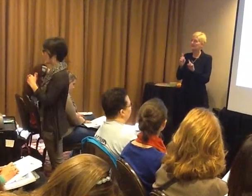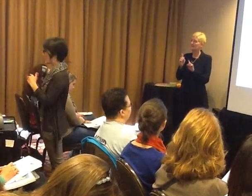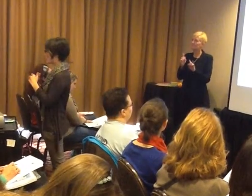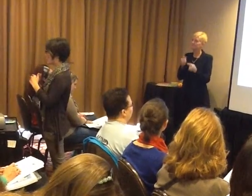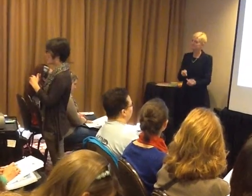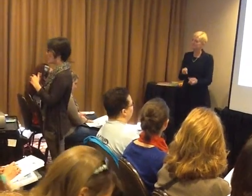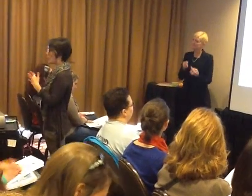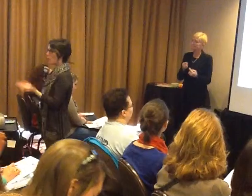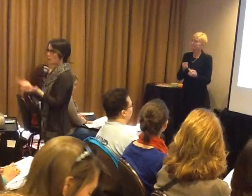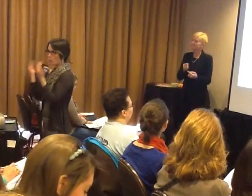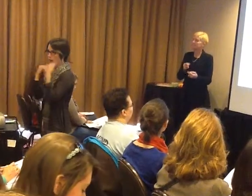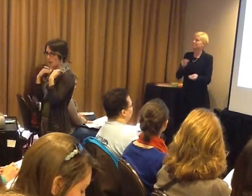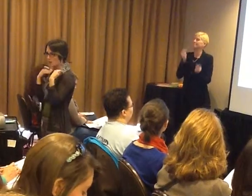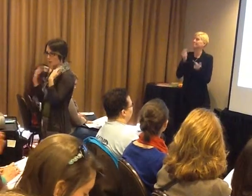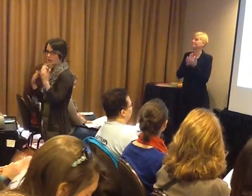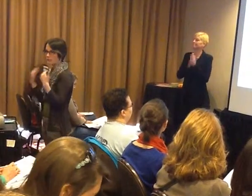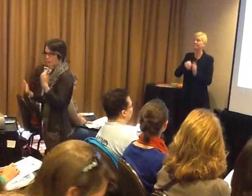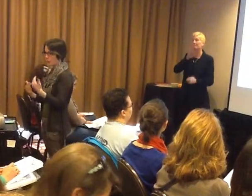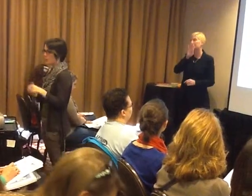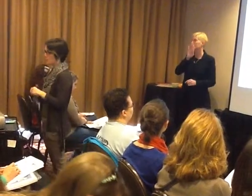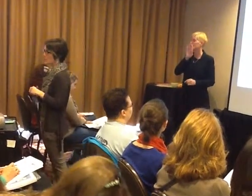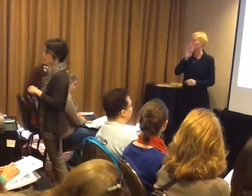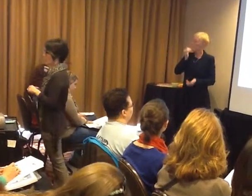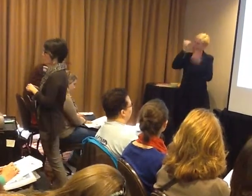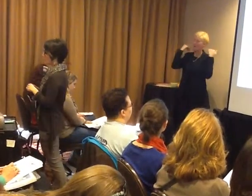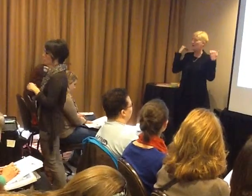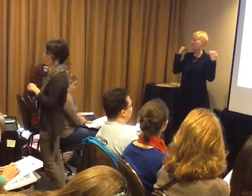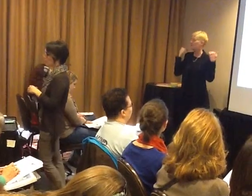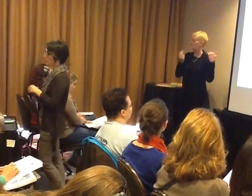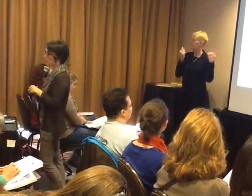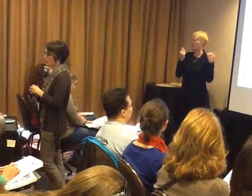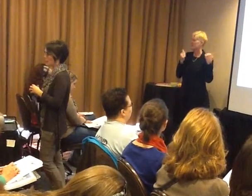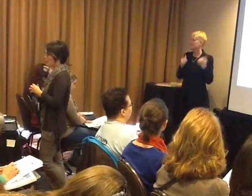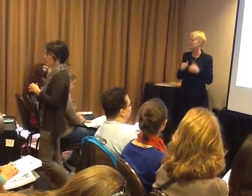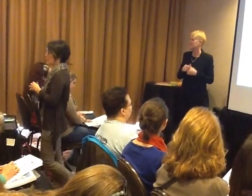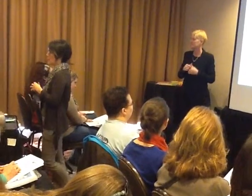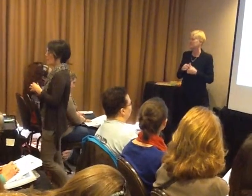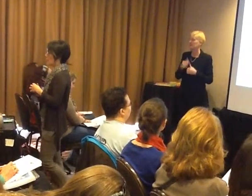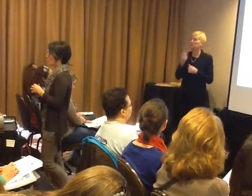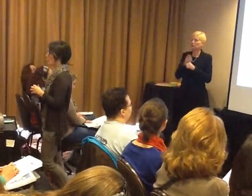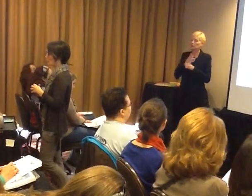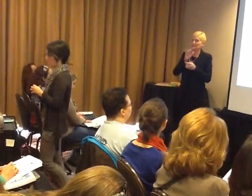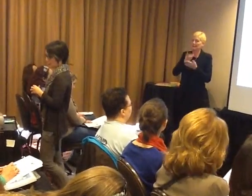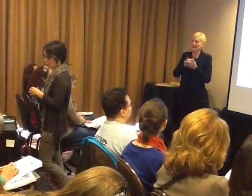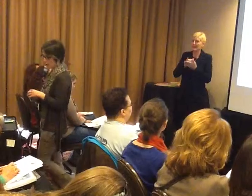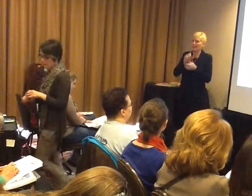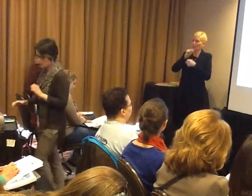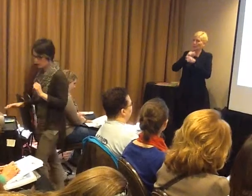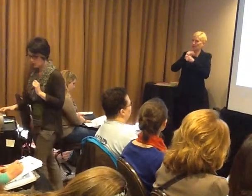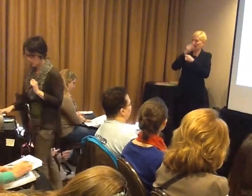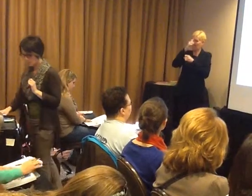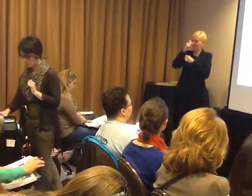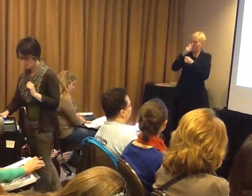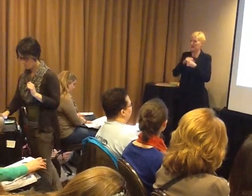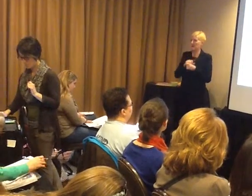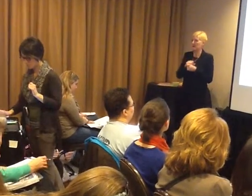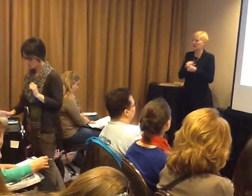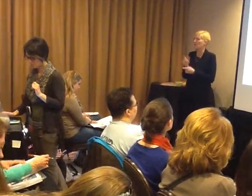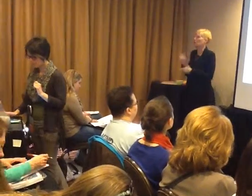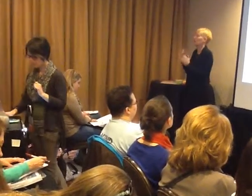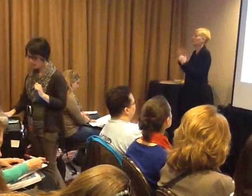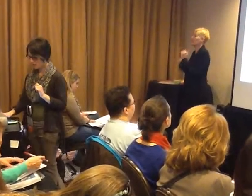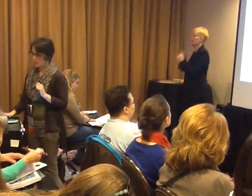that maximum overwhelmed, kind of frustrated piece with the working memory load quicker than hearing students.